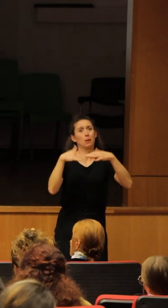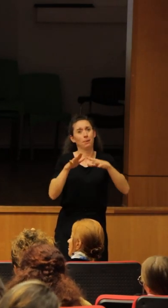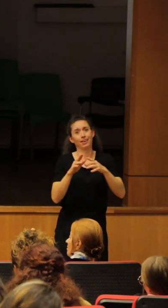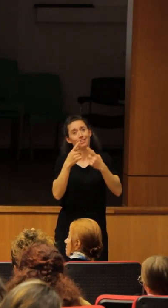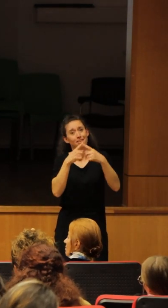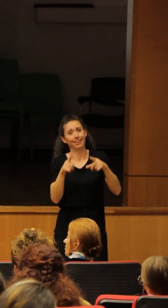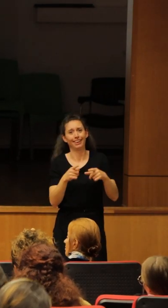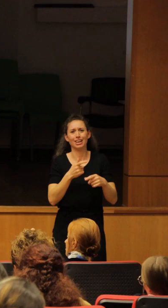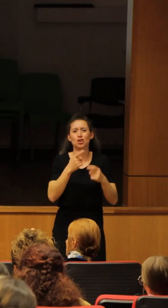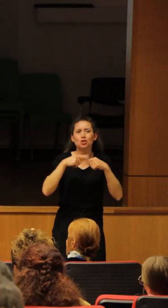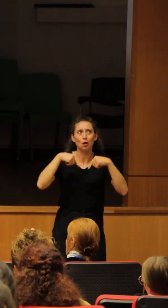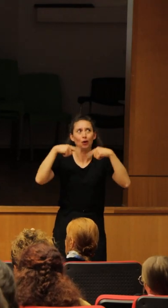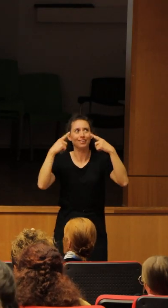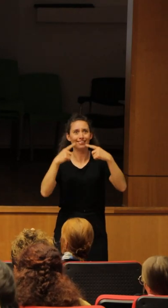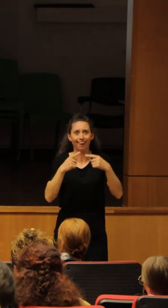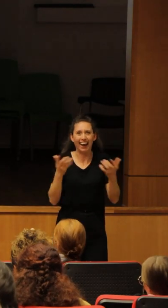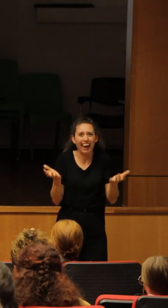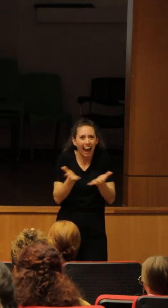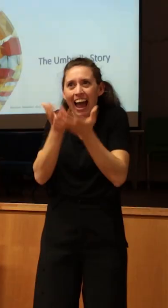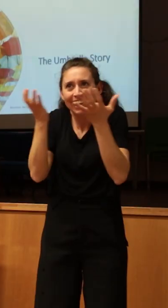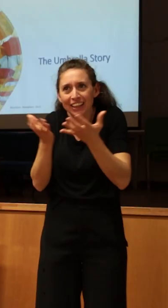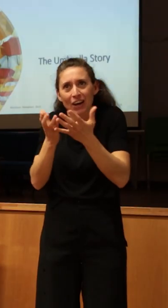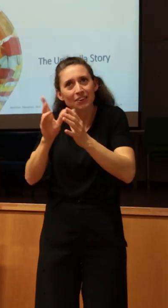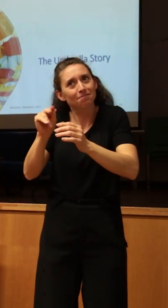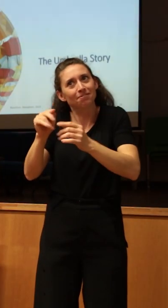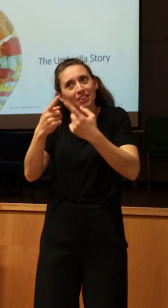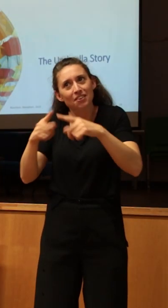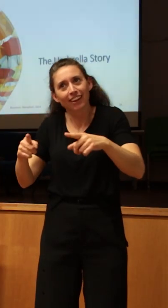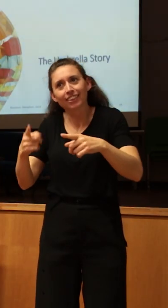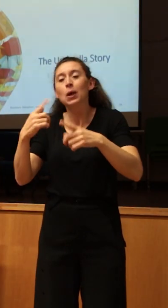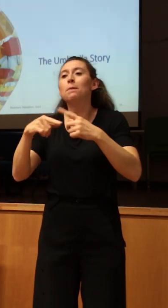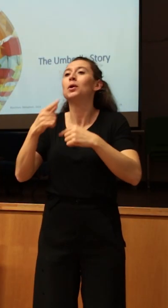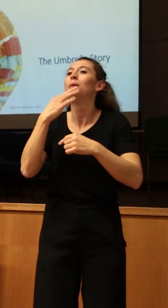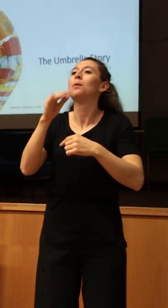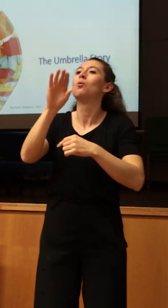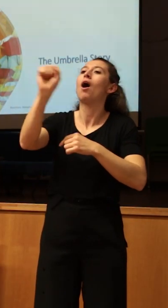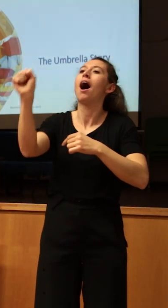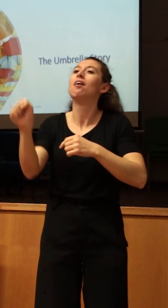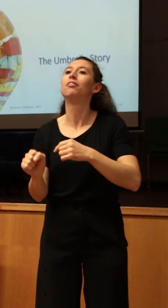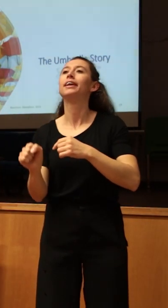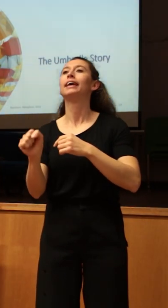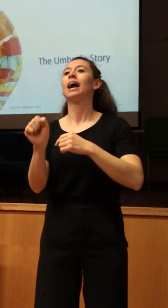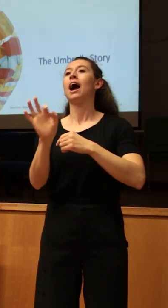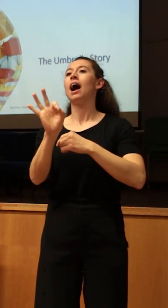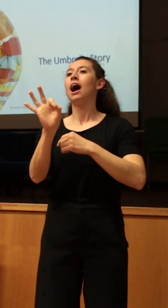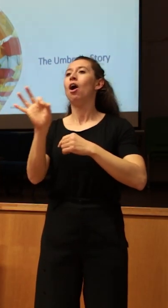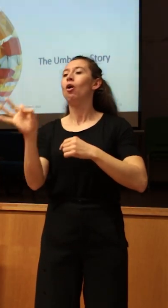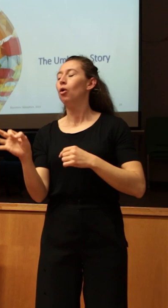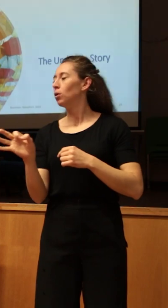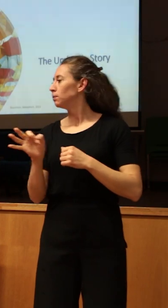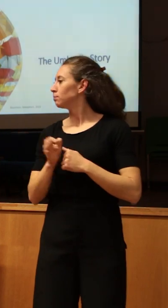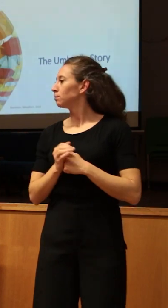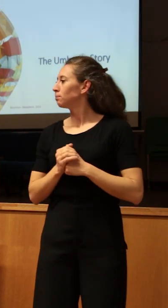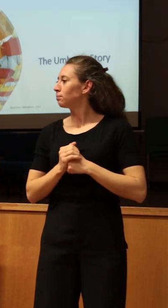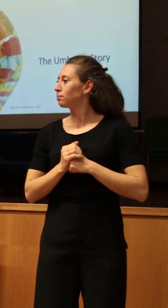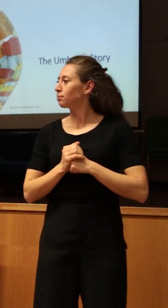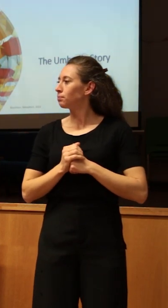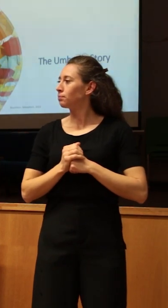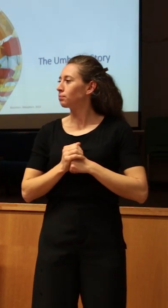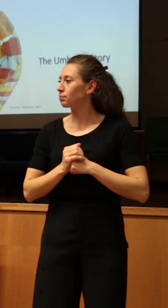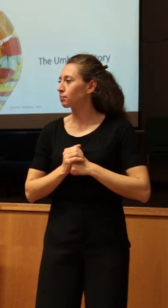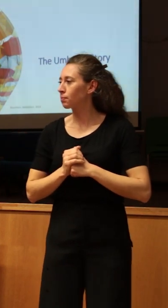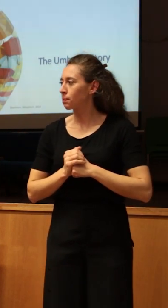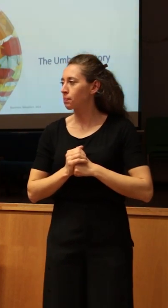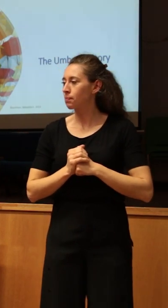pero bueno. It is a positive metaphor. So how is that in sub-Saharan Africa that a good smile is still a warm smile and a